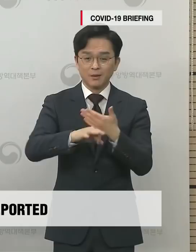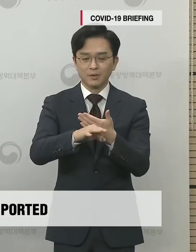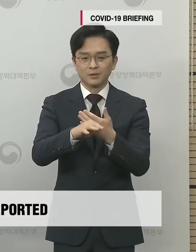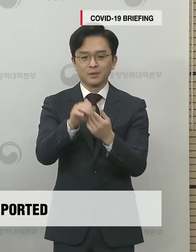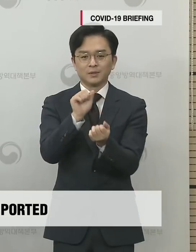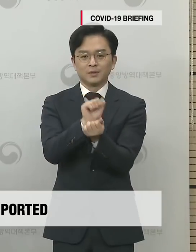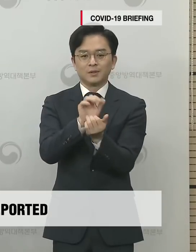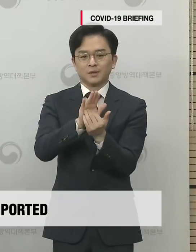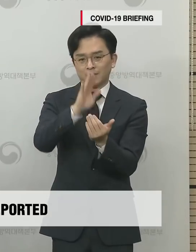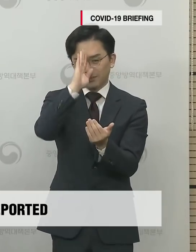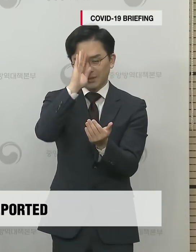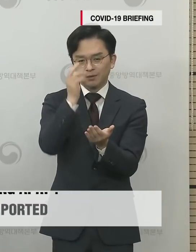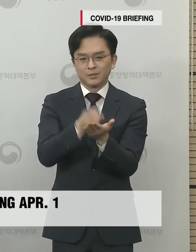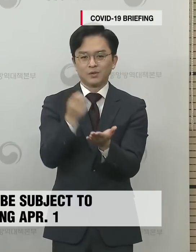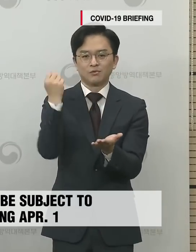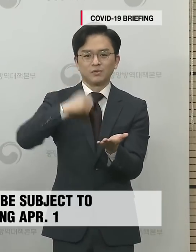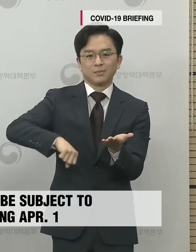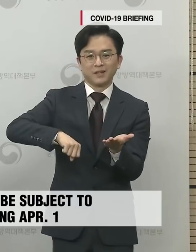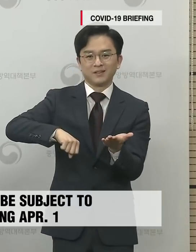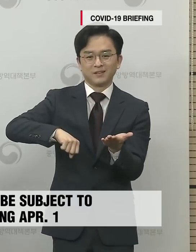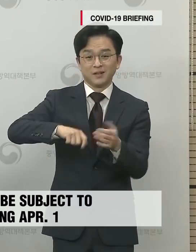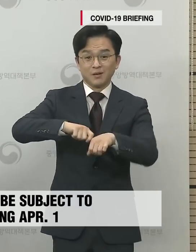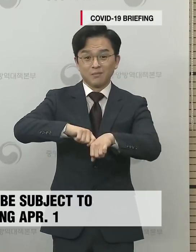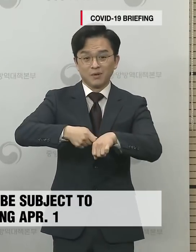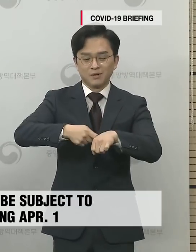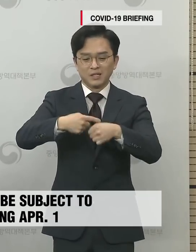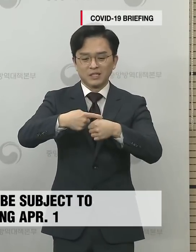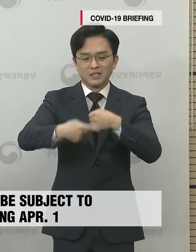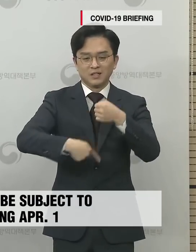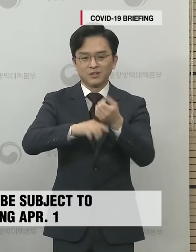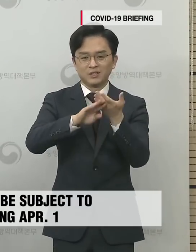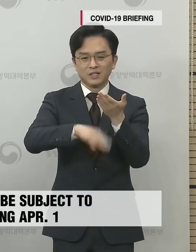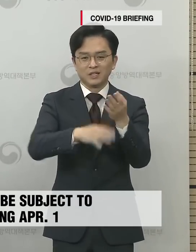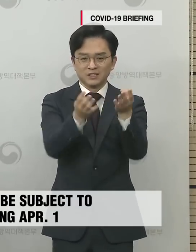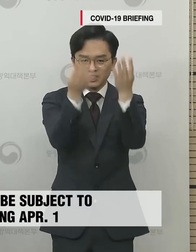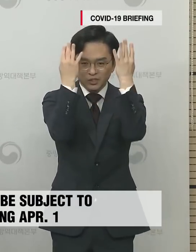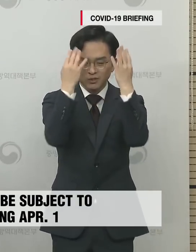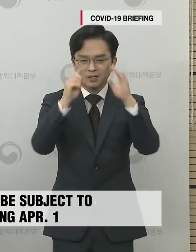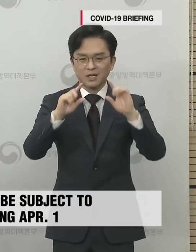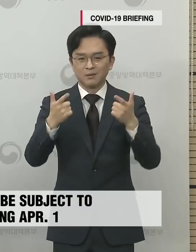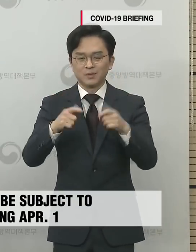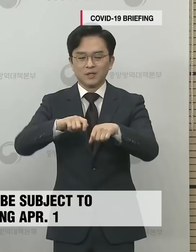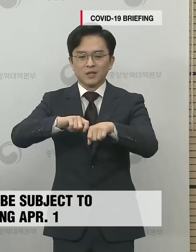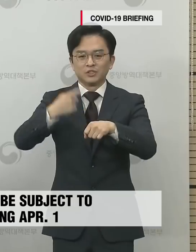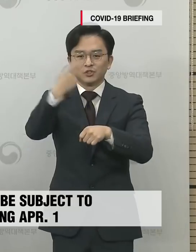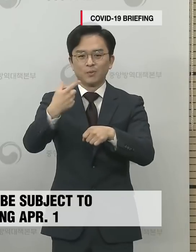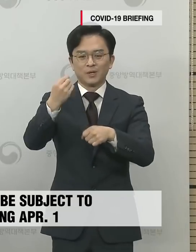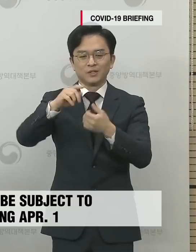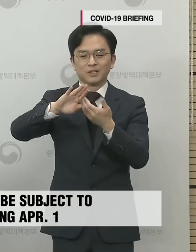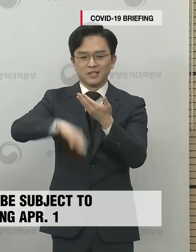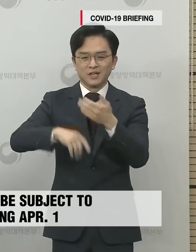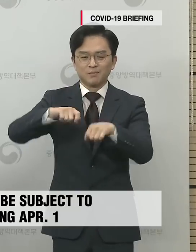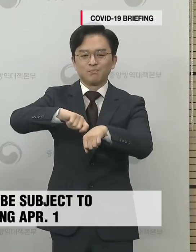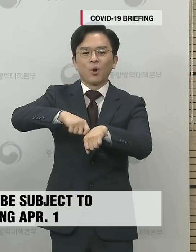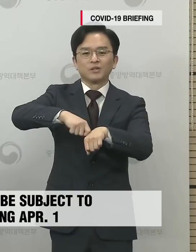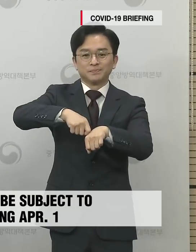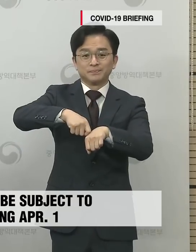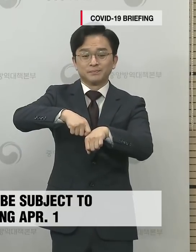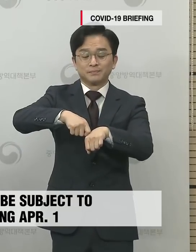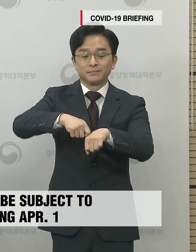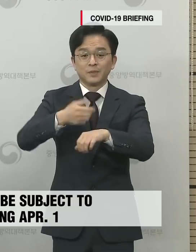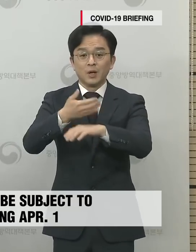would be moved to a designated center. And a failure to abide by such measures will result